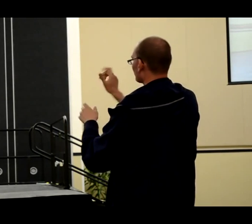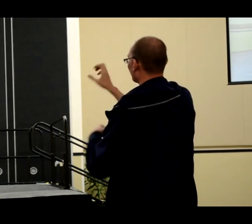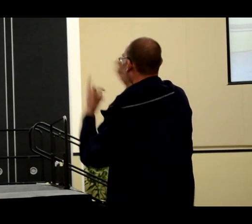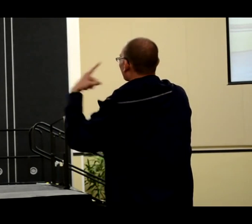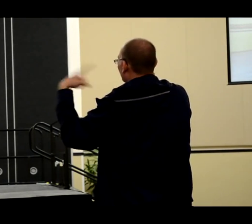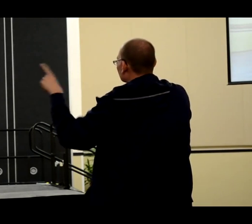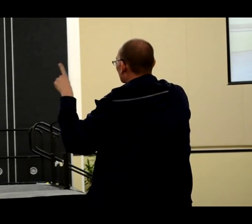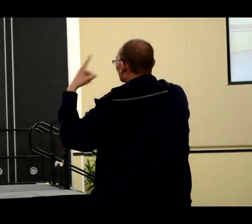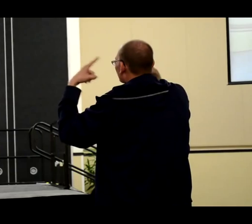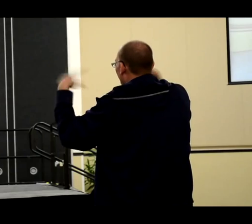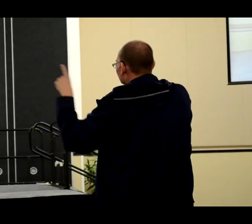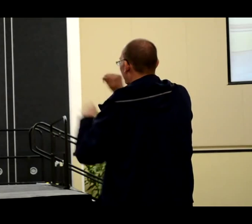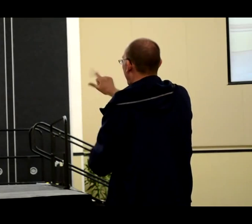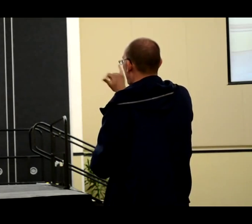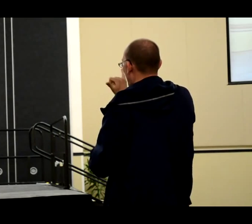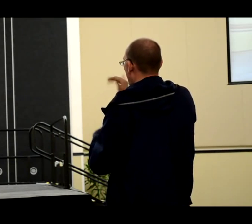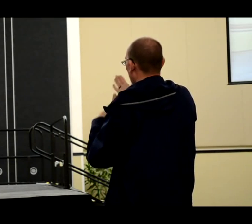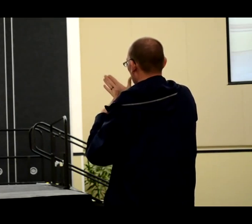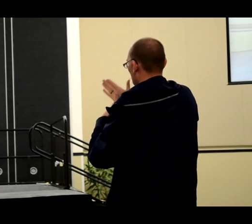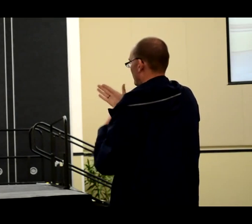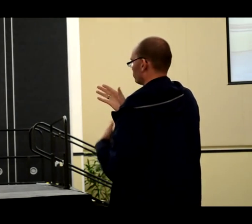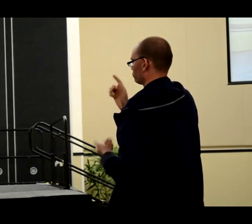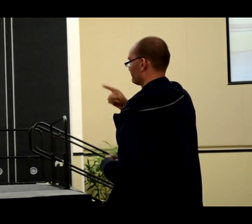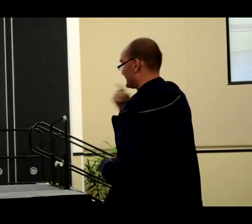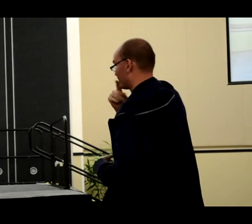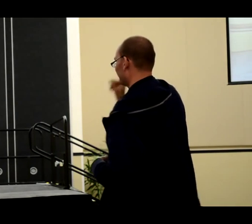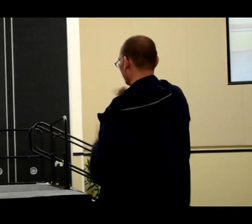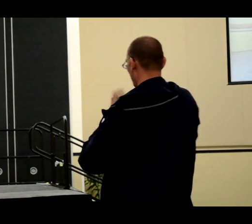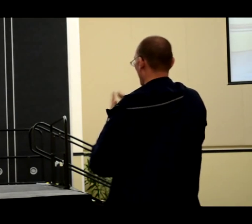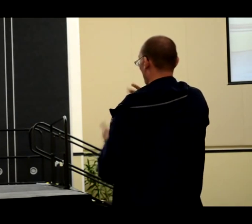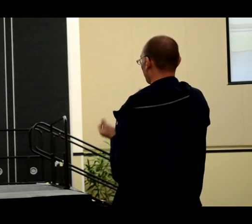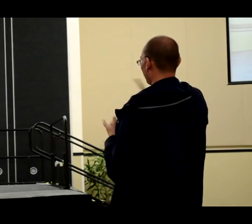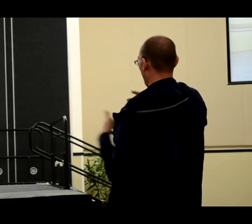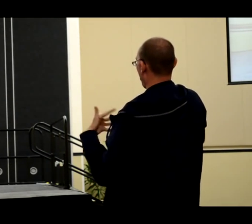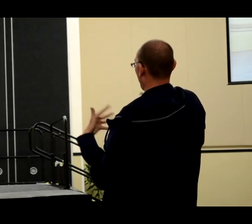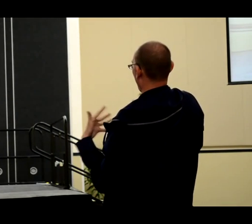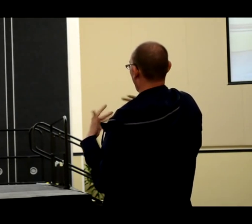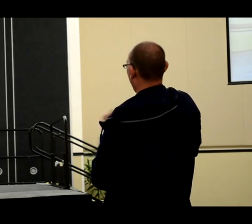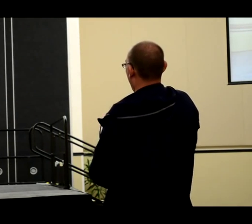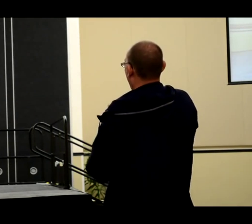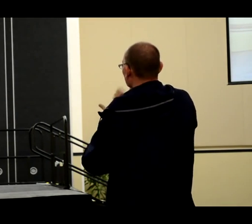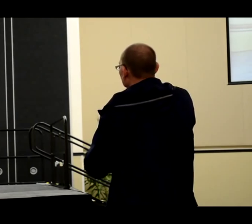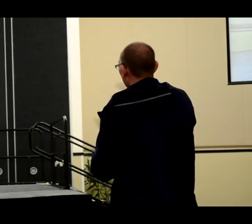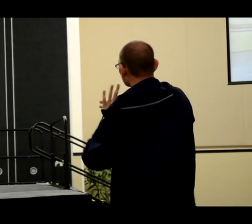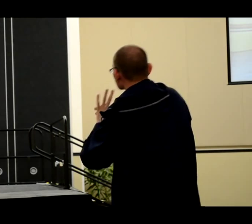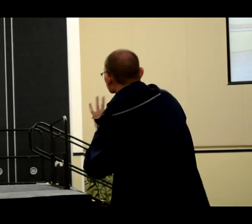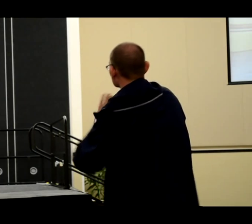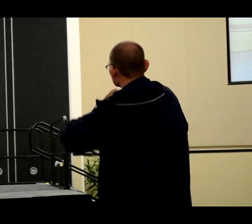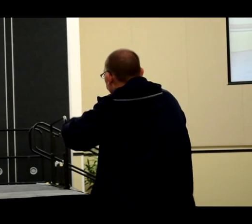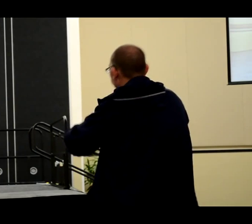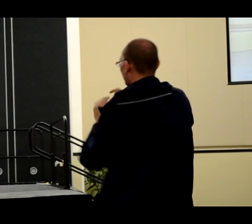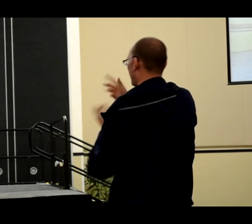How can they become effective allies between the hearing and the deaf community?